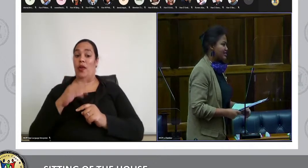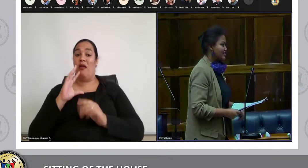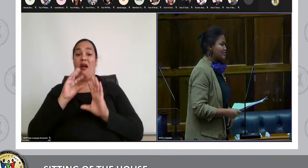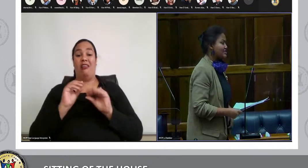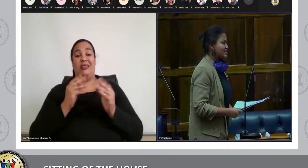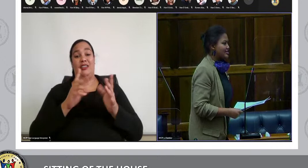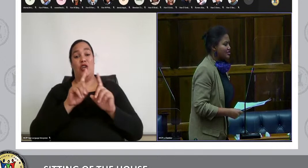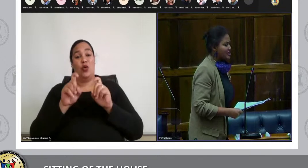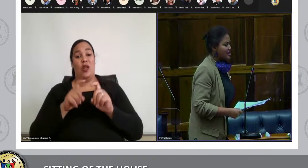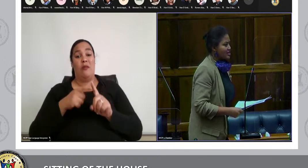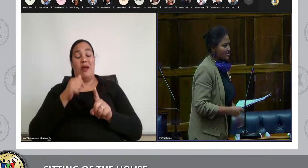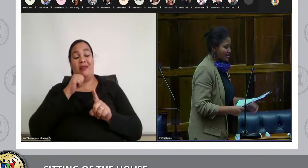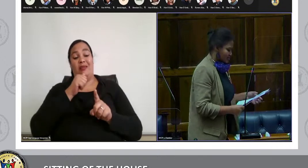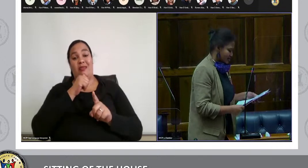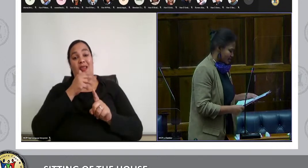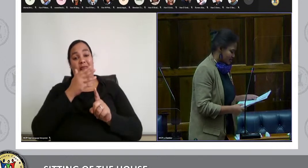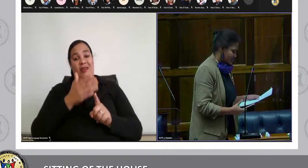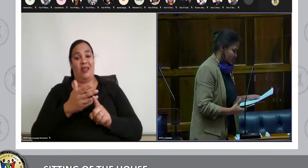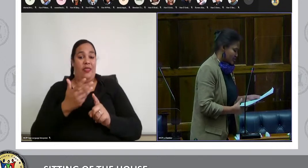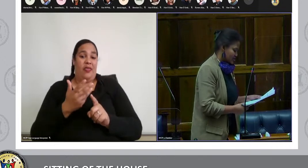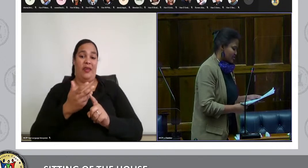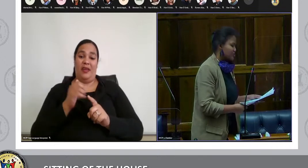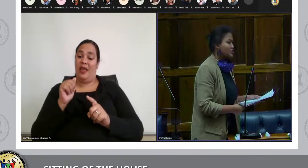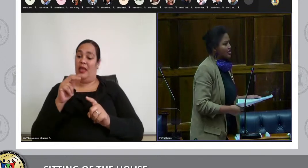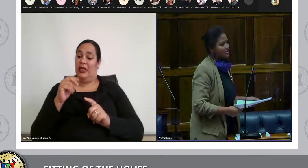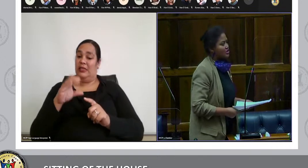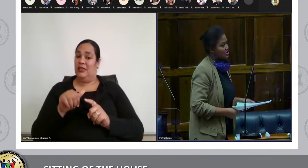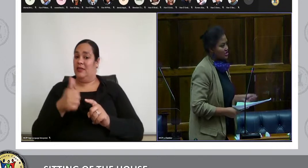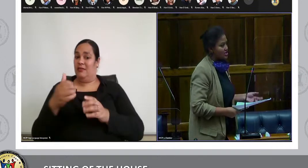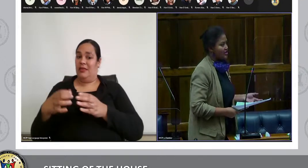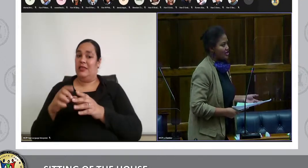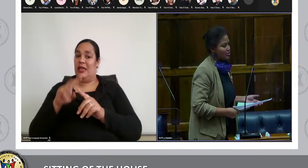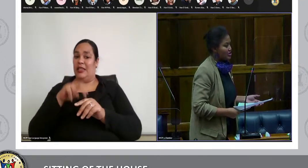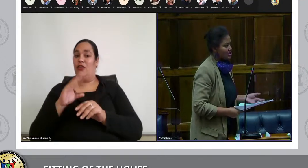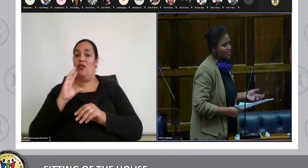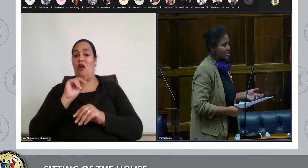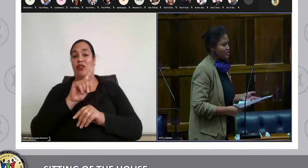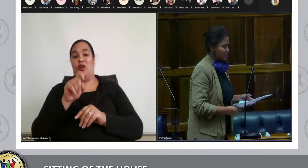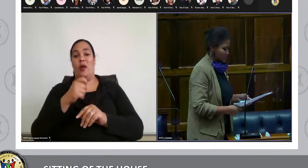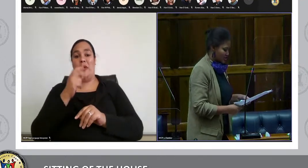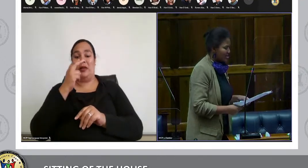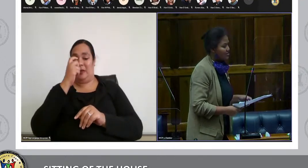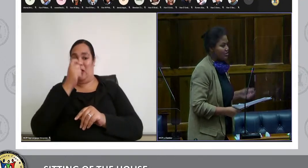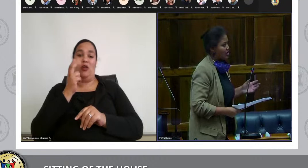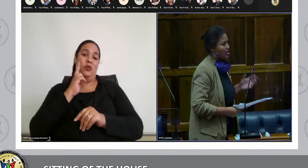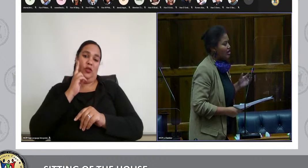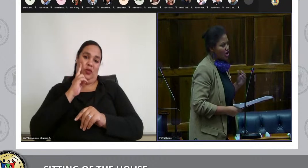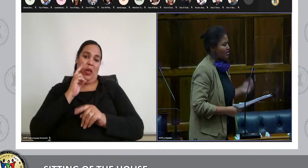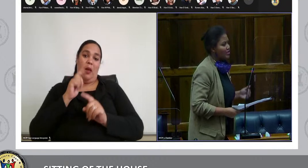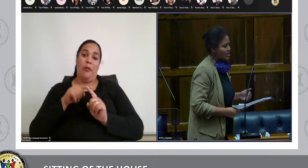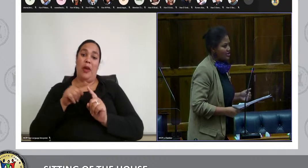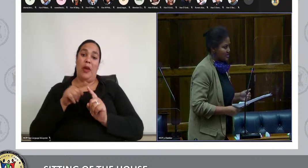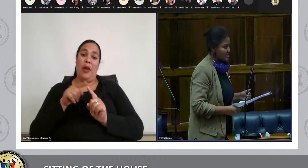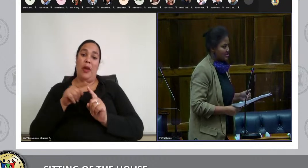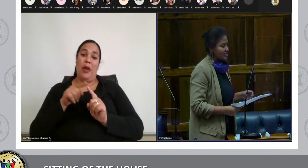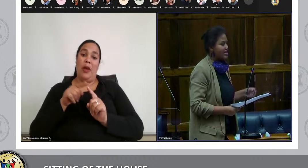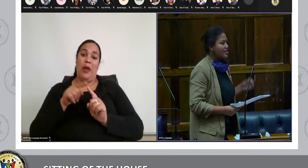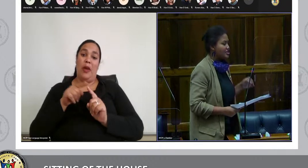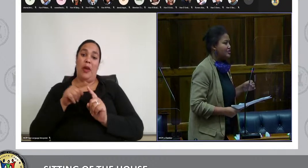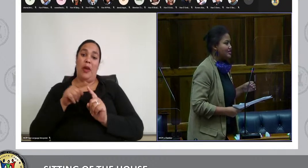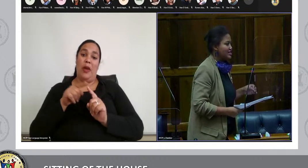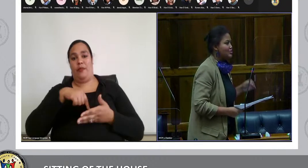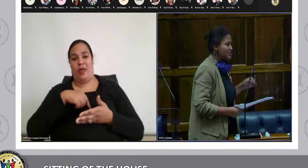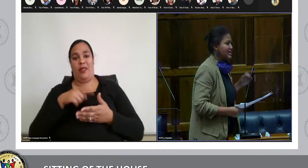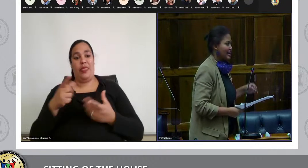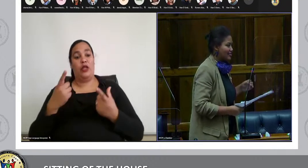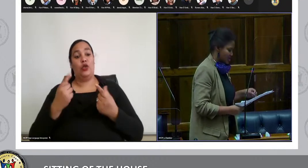questions of Tannie Vita Besaidenout, then the ANC opposition must also ask these questions of Archbishop Desmond Tutu, and none of them are being paid to assist us.